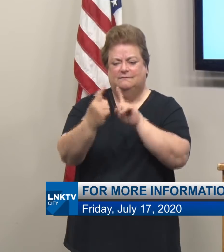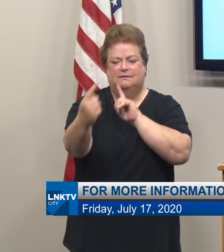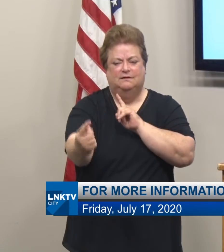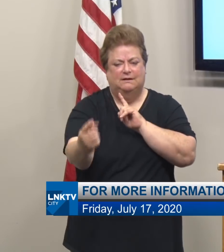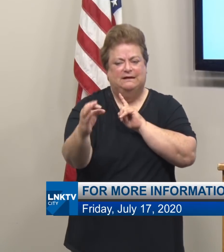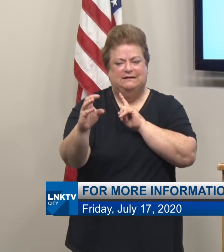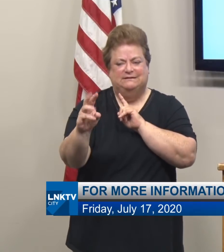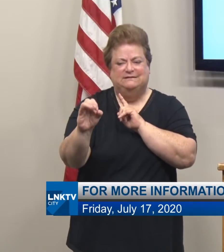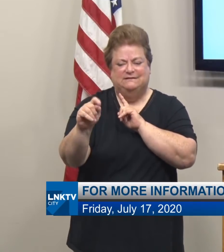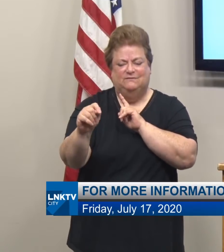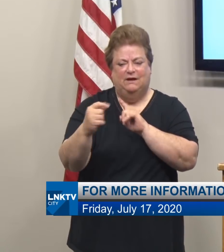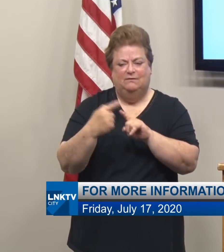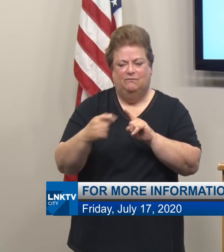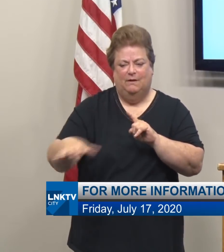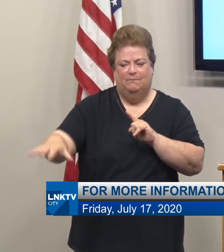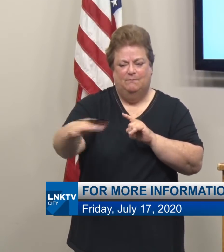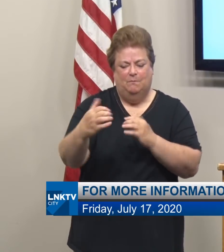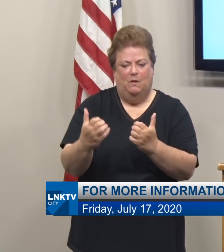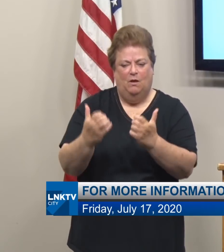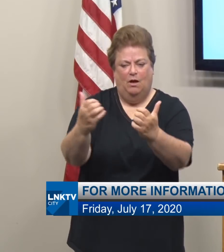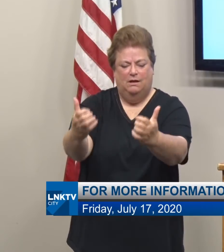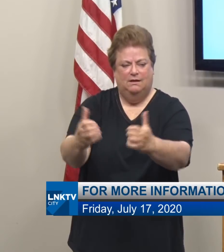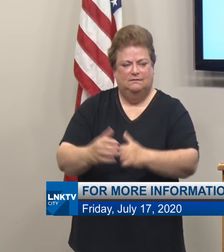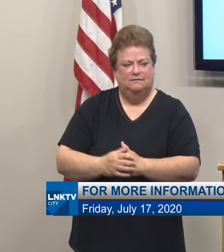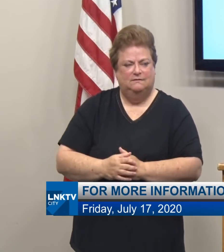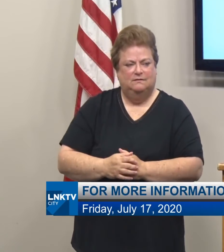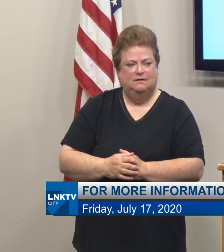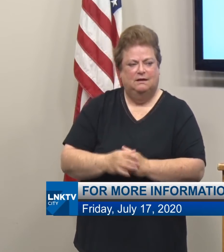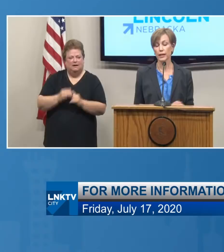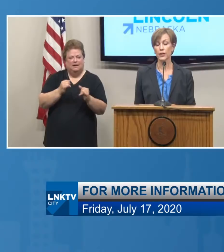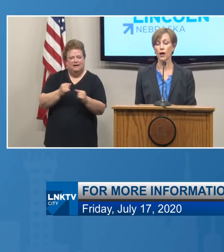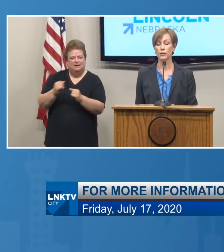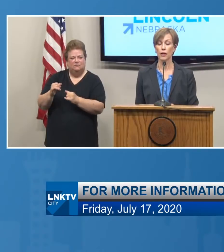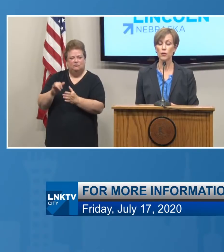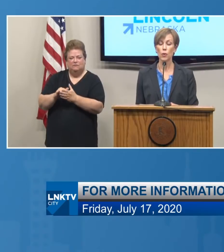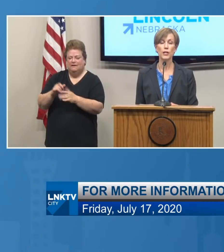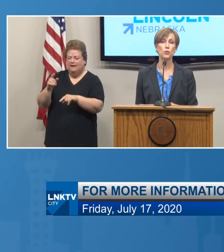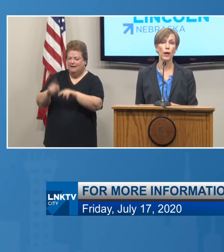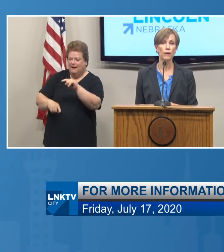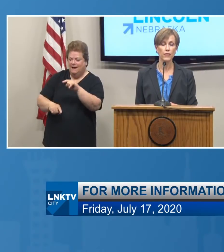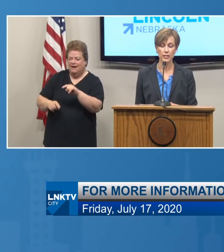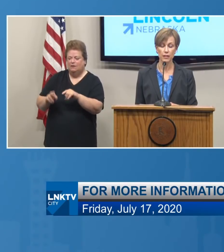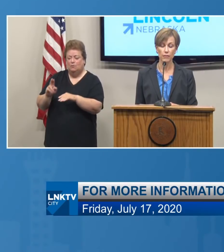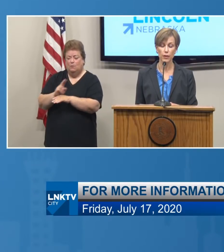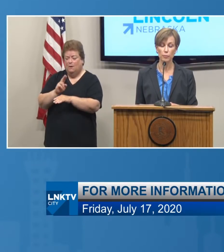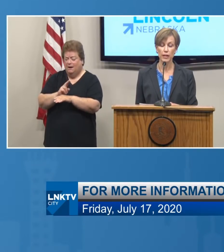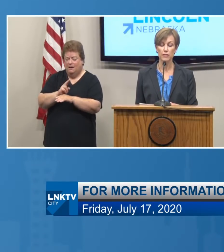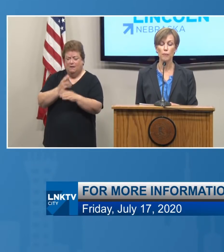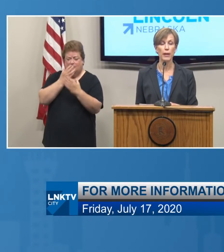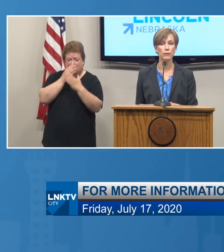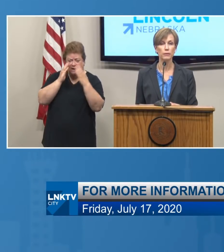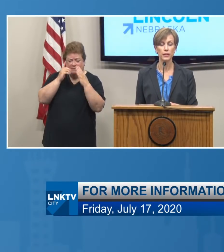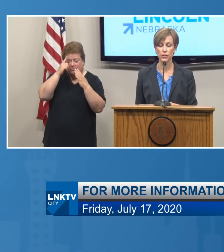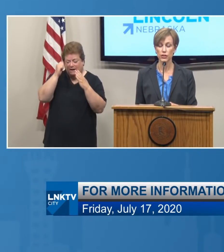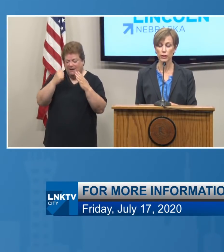other, from other individuals is maintained. Individuals that cannot otherwise wear a face covering because of a medical condition,